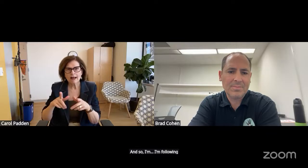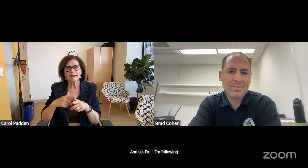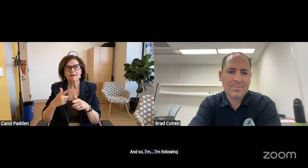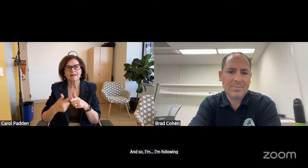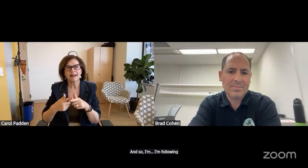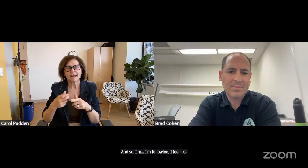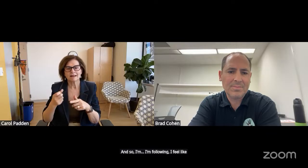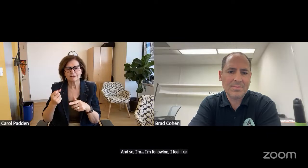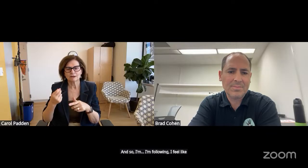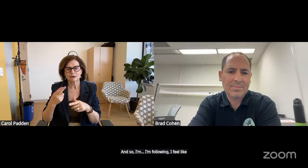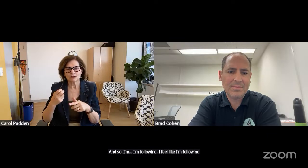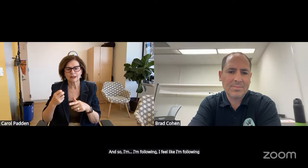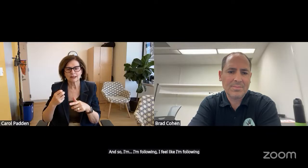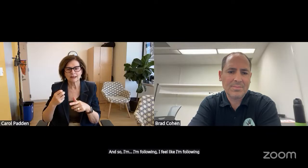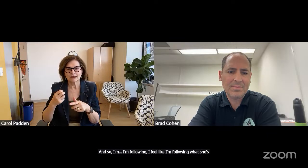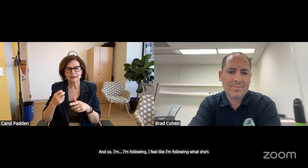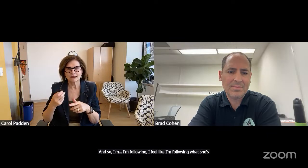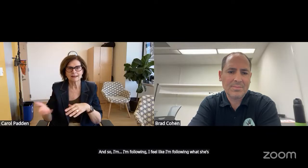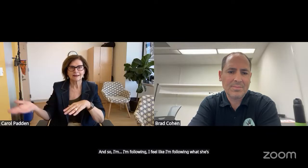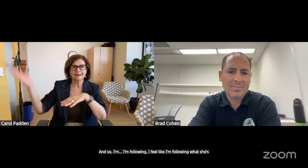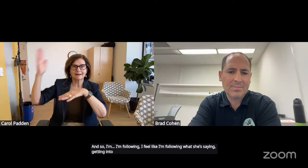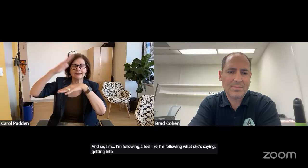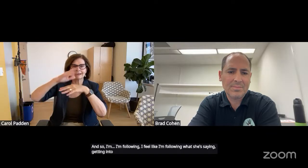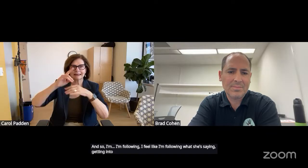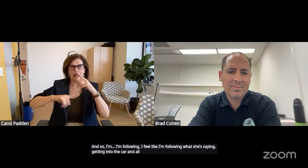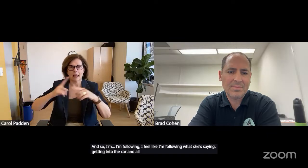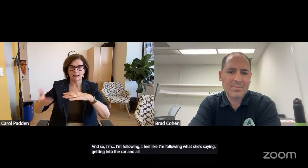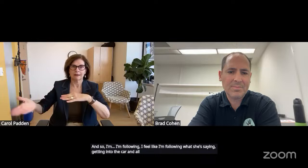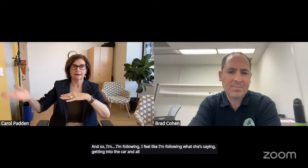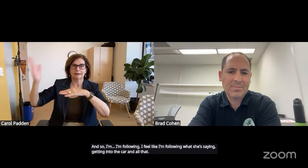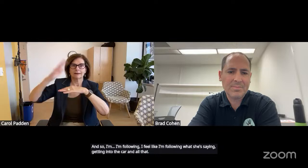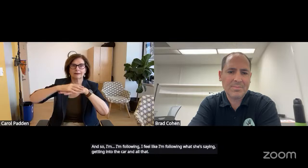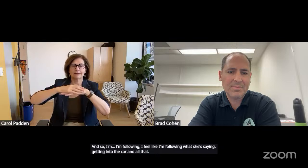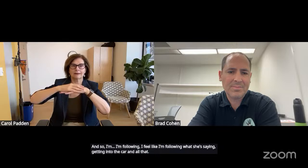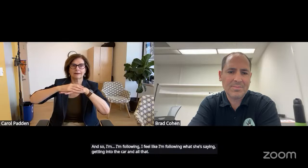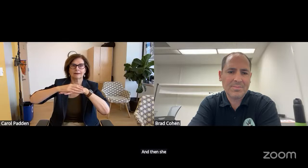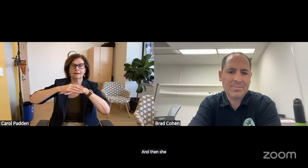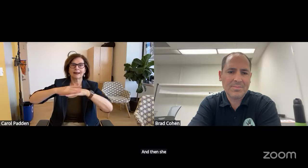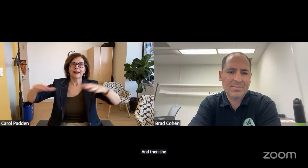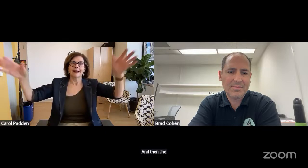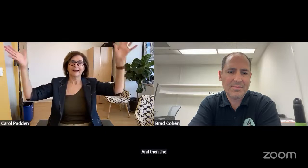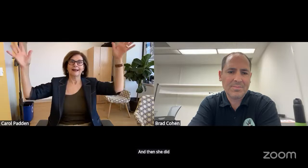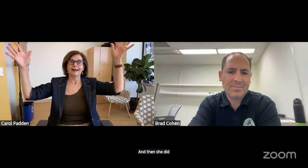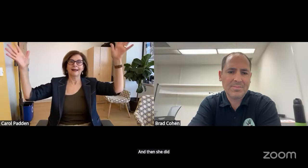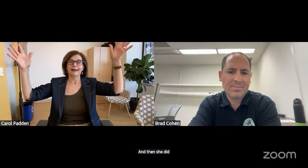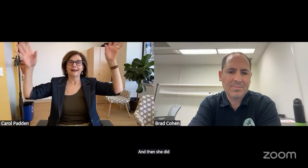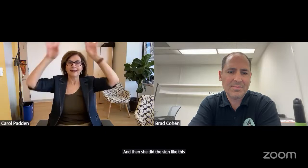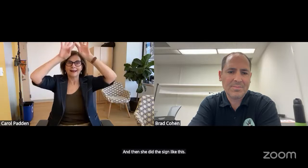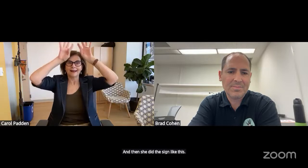feel like I'm following what she's saying, getting into the car and all that. And then she did this sign like this.